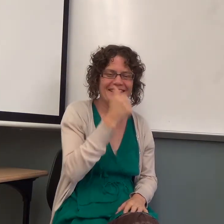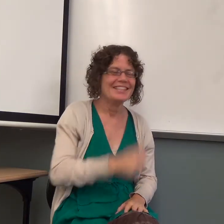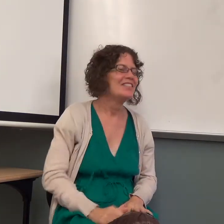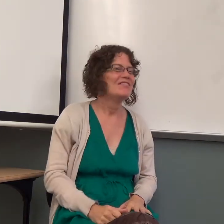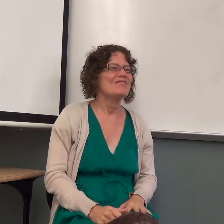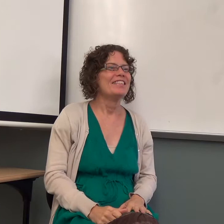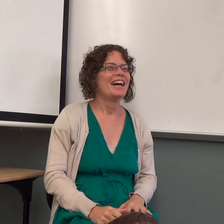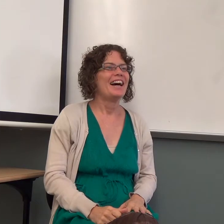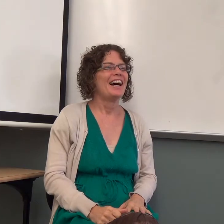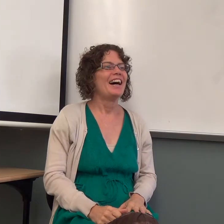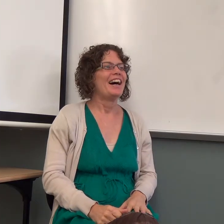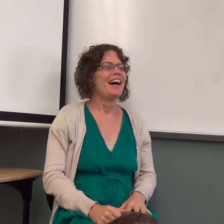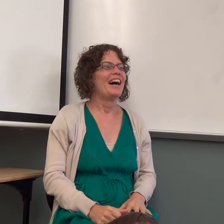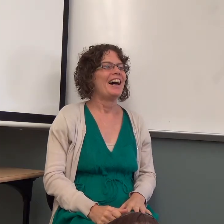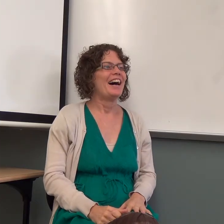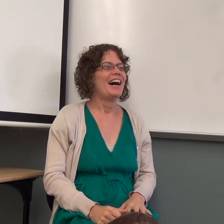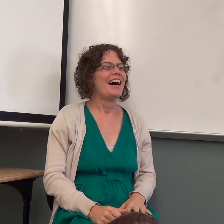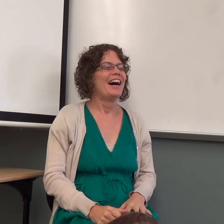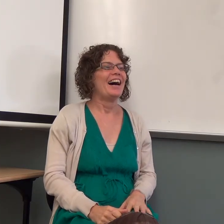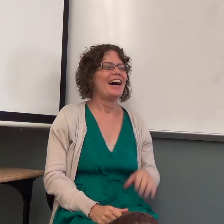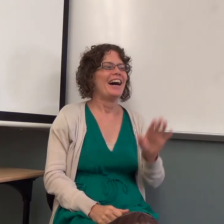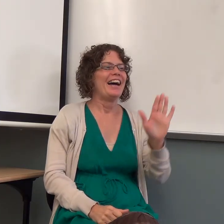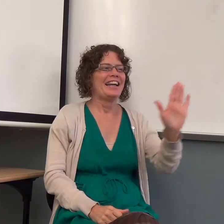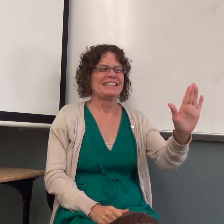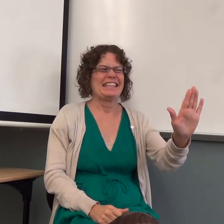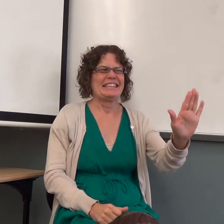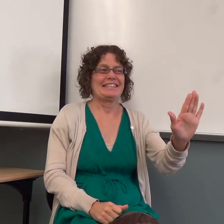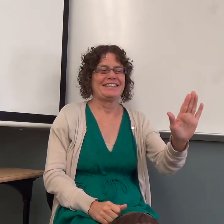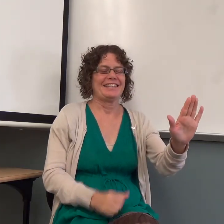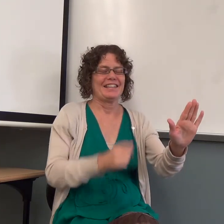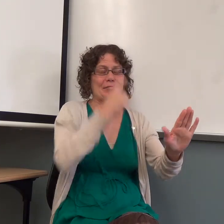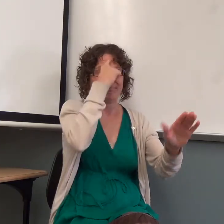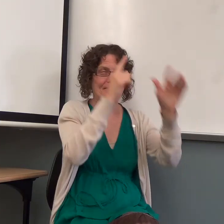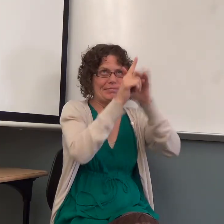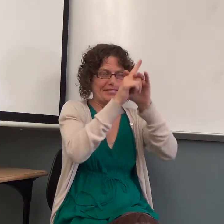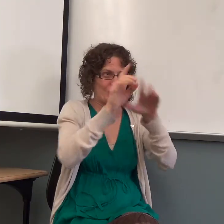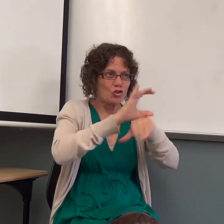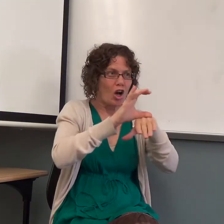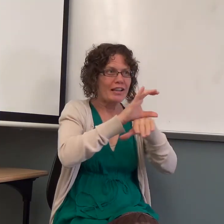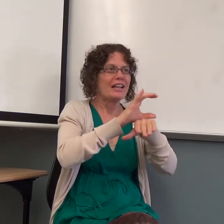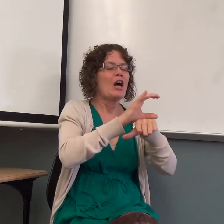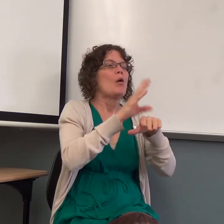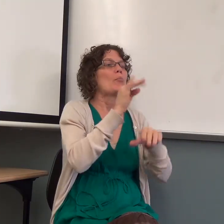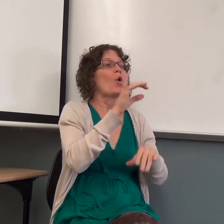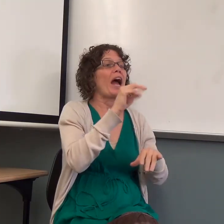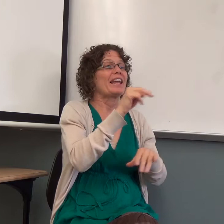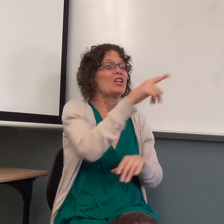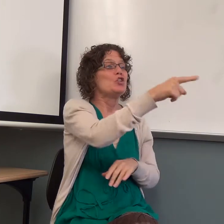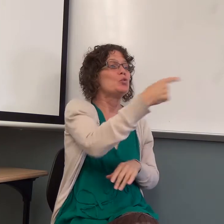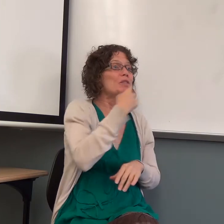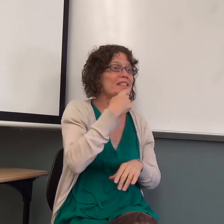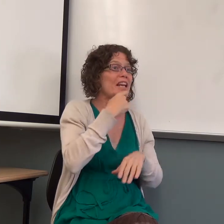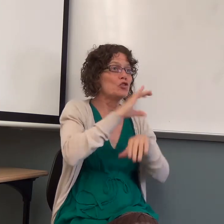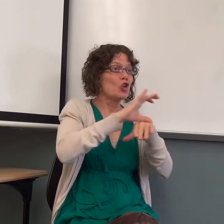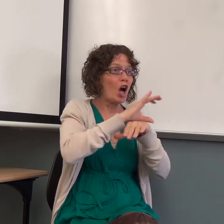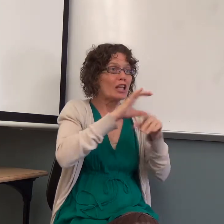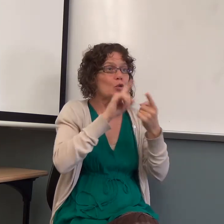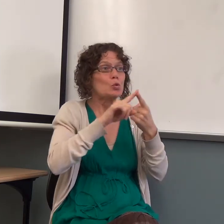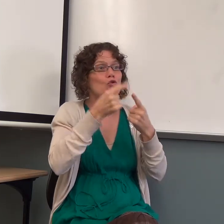So the first thing that comes to your mind is chocolate, and then, Brian, you're going to say chocolate to Ginger, and Ginger, what's the first thing that comes to mind when